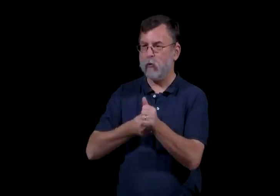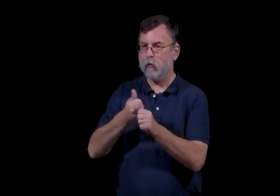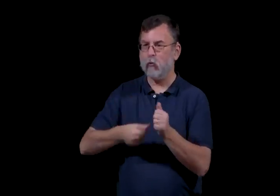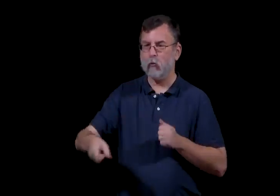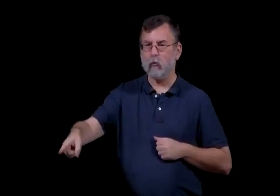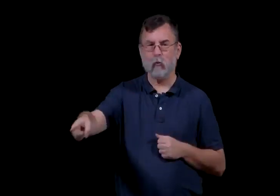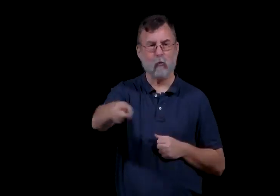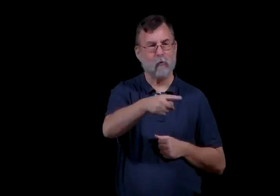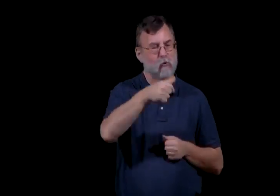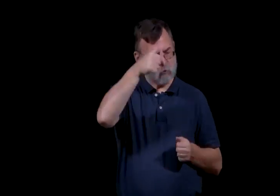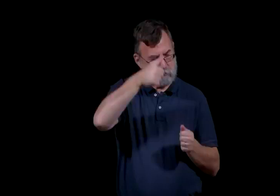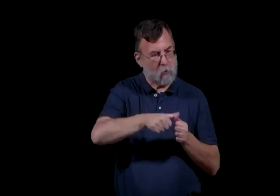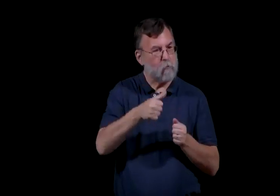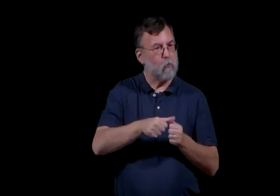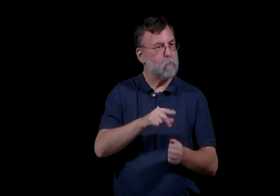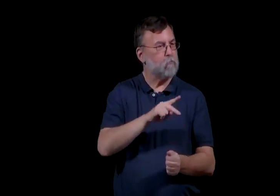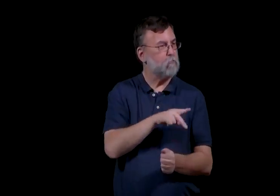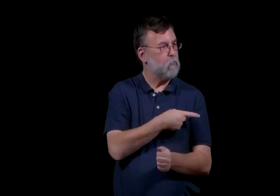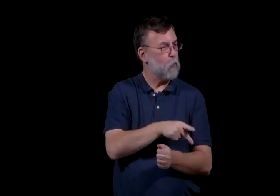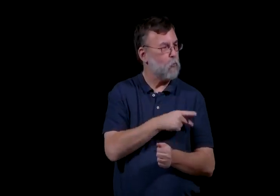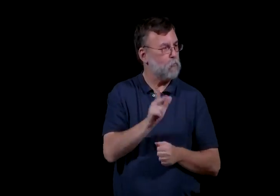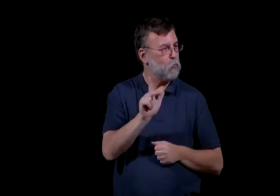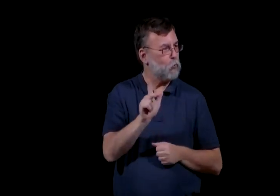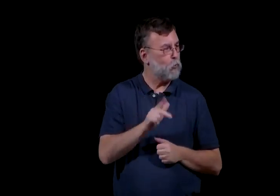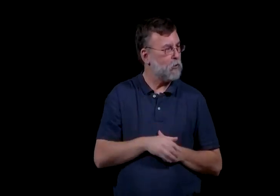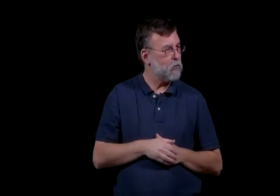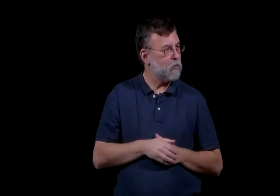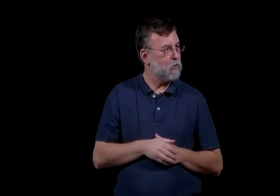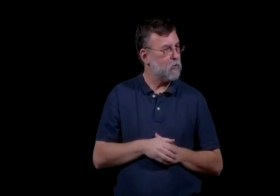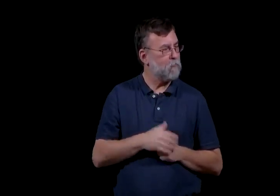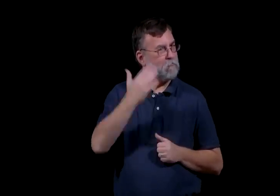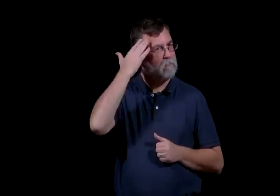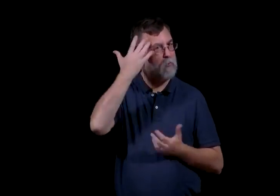And we'll give one to each of you to remember Psalms 23